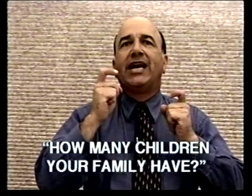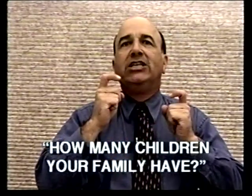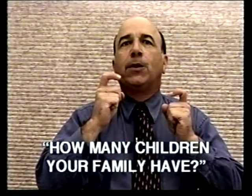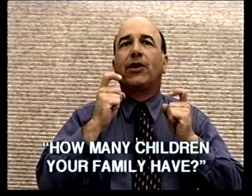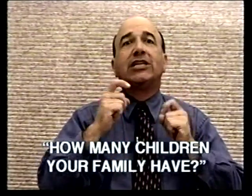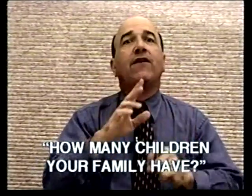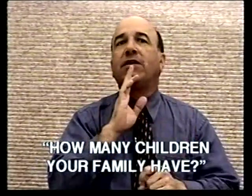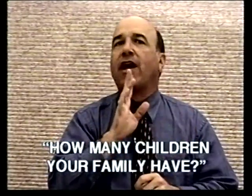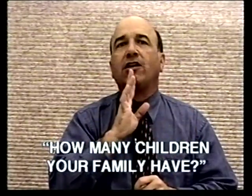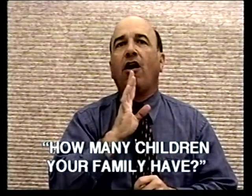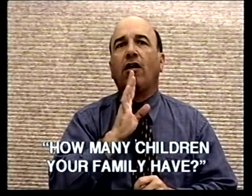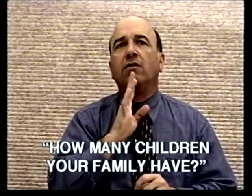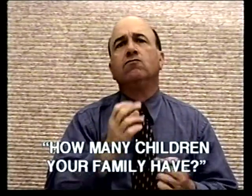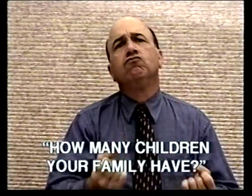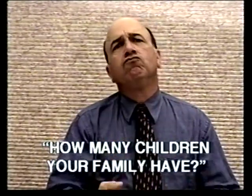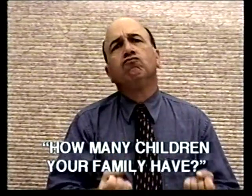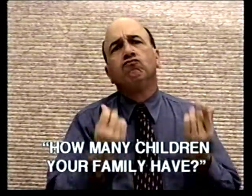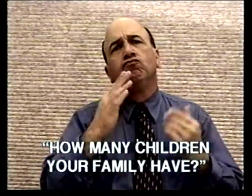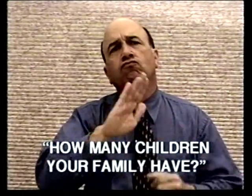face expression if you're not talking.